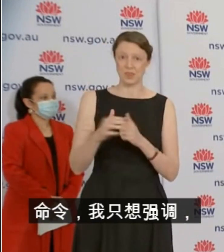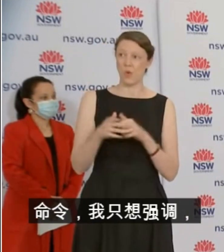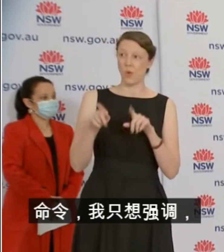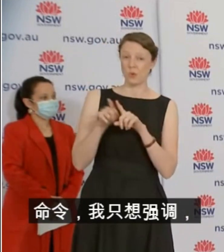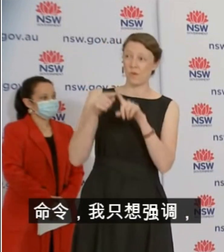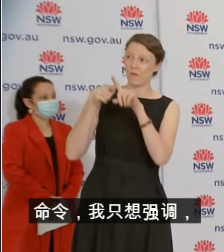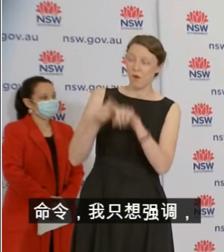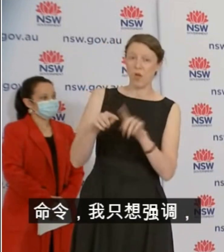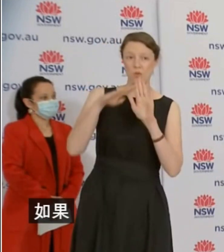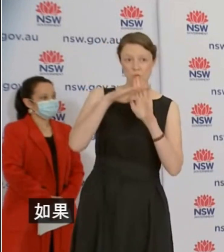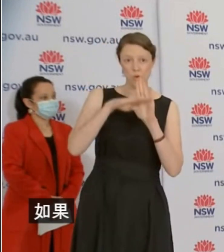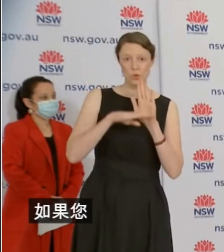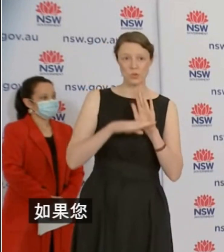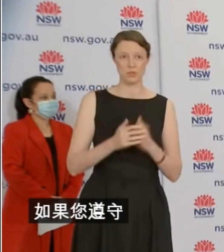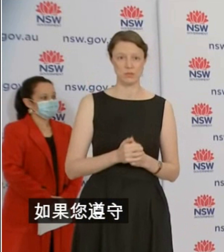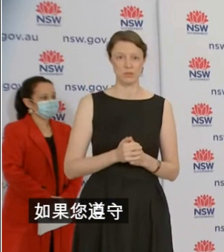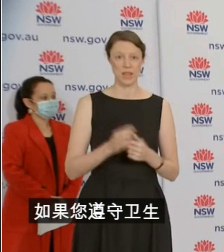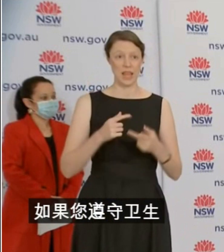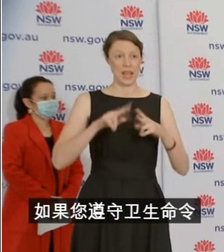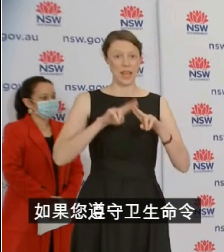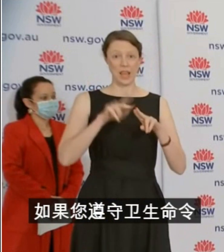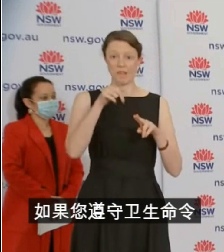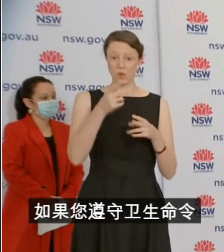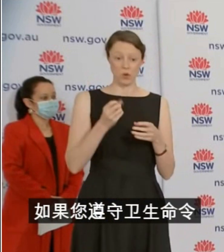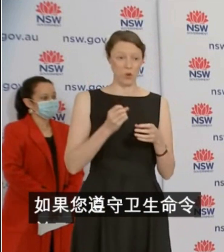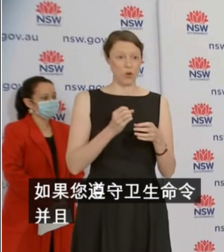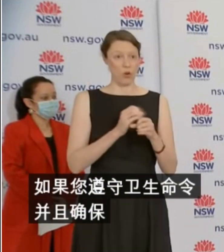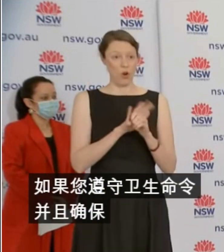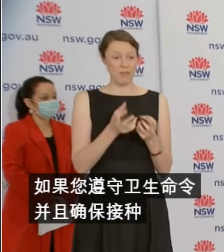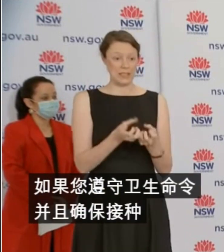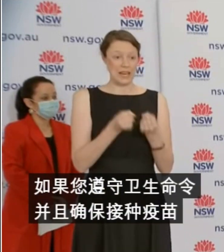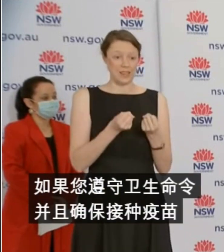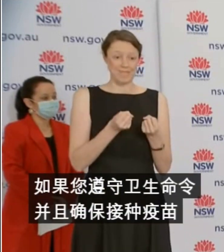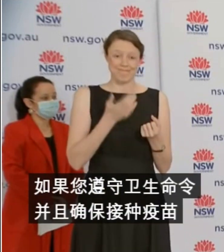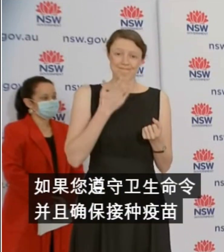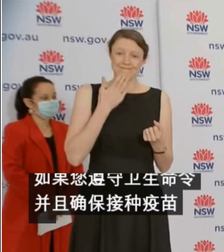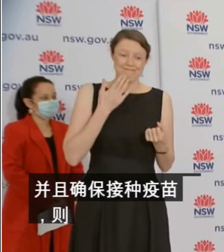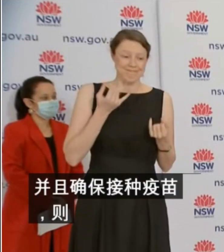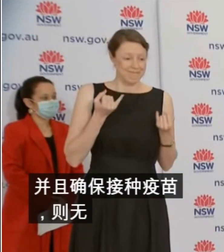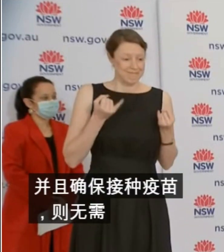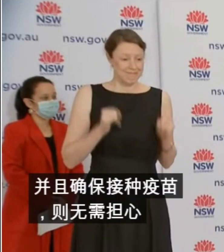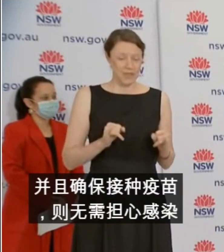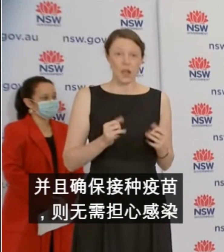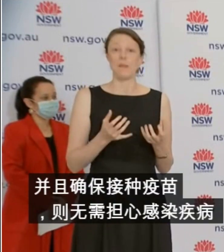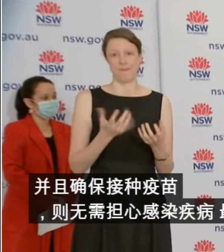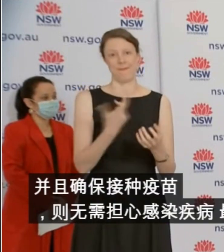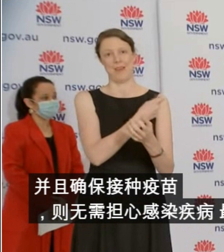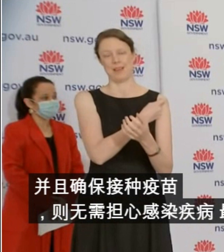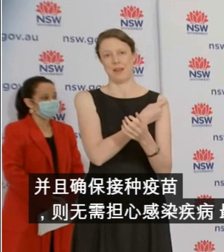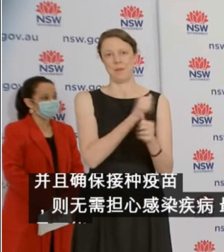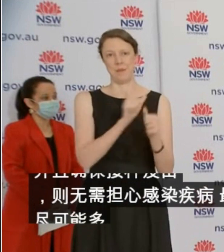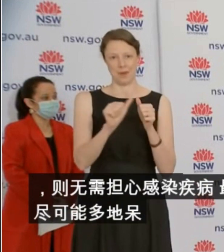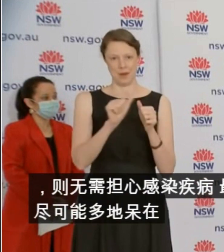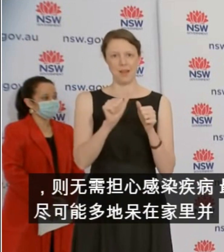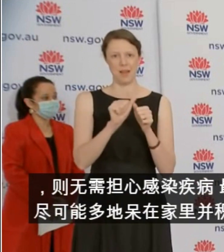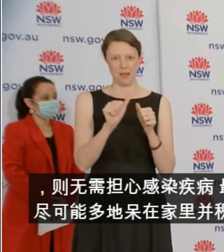you have nothing to fear about getting the disease. If you follow the health orders, and if you make sure you're vaccinated, that is the best protection. Stay